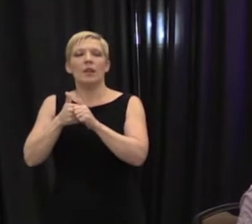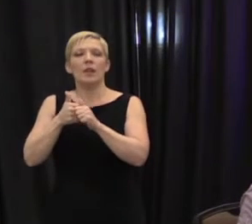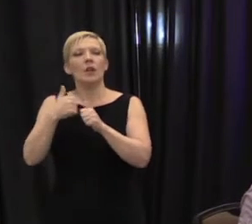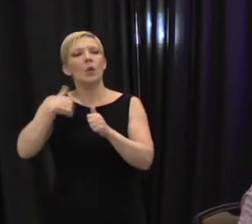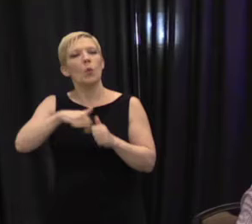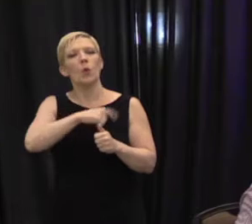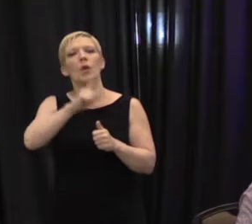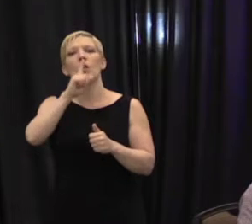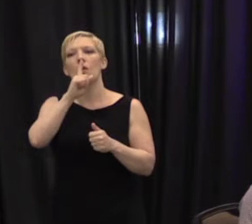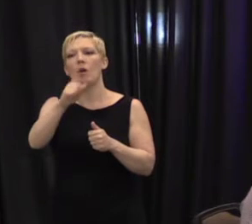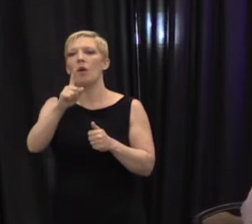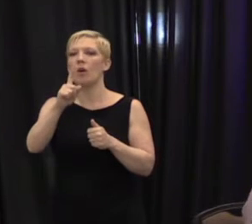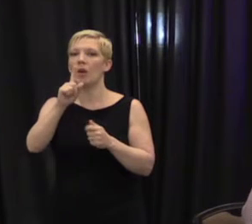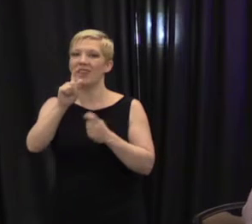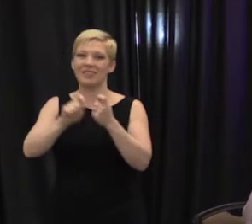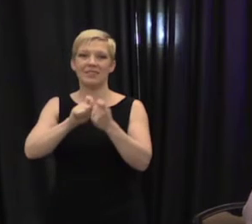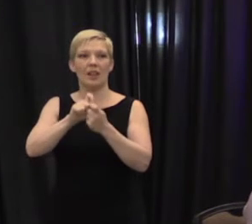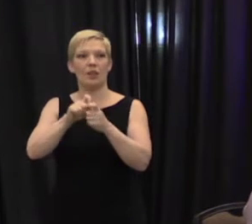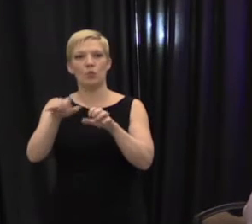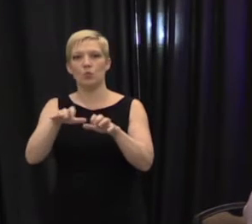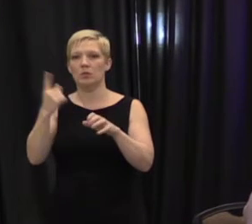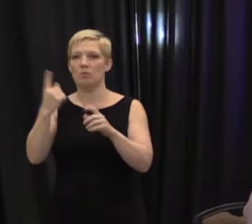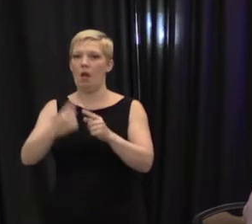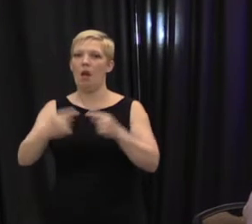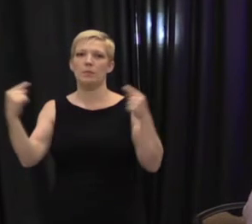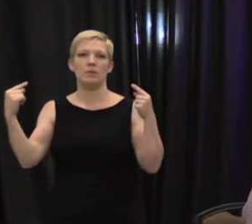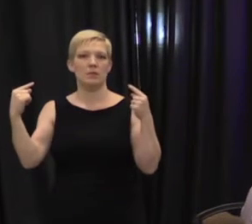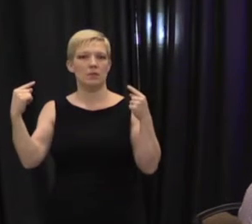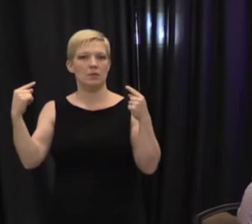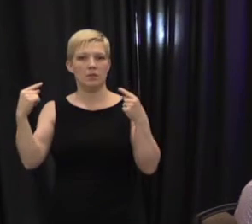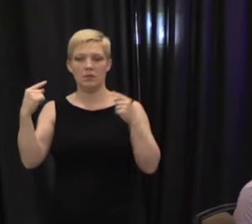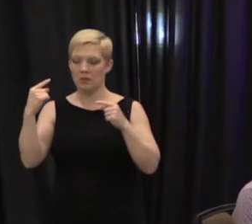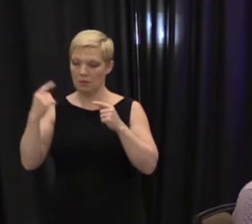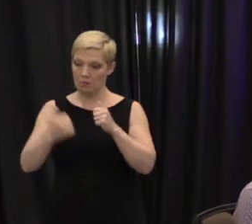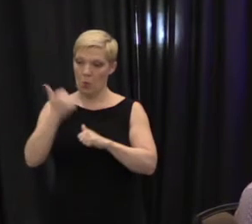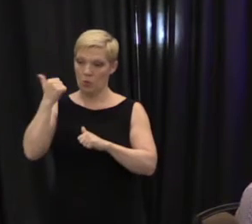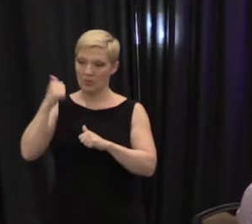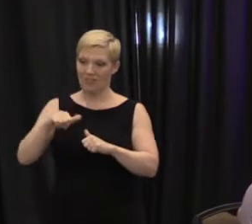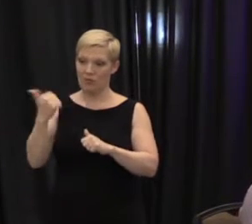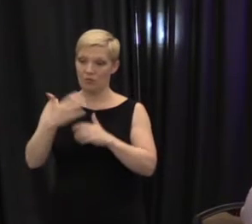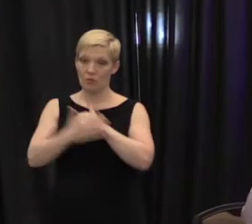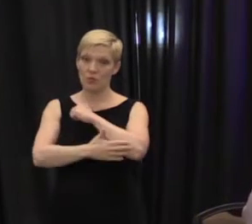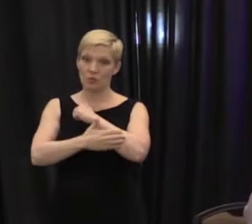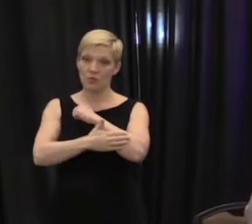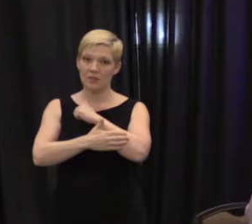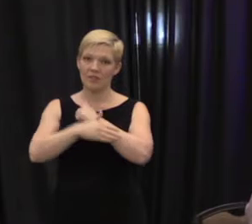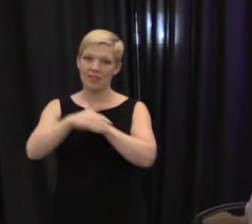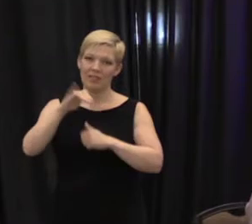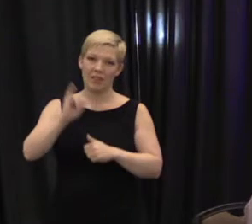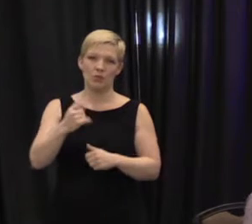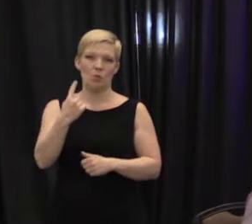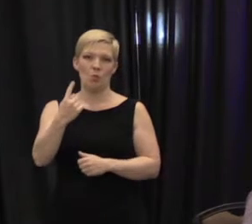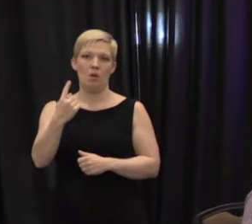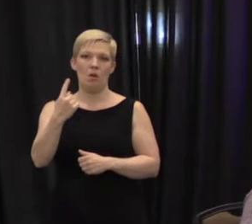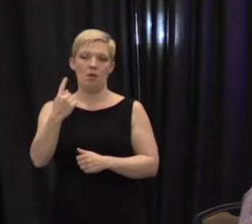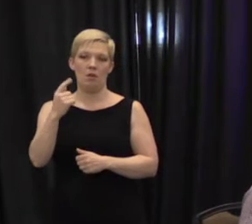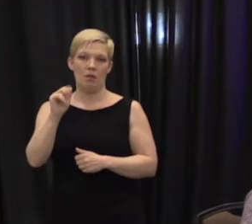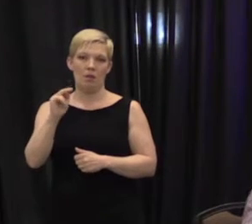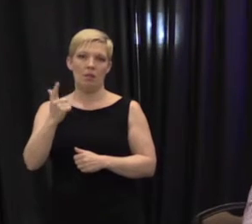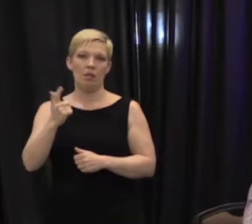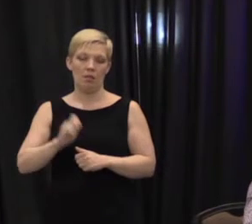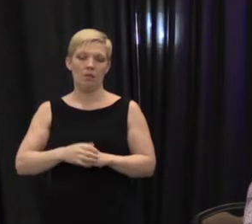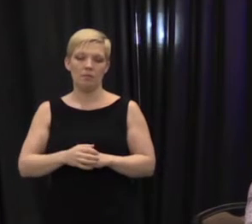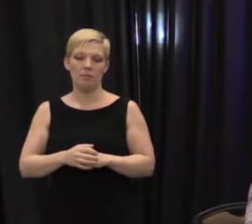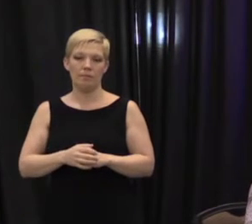like we are going exactly in the opposite direction of most other countries. And so that's on one angle. When we think about